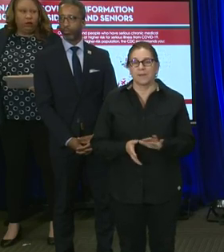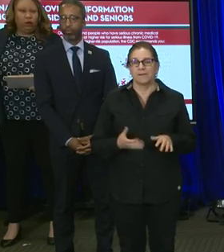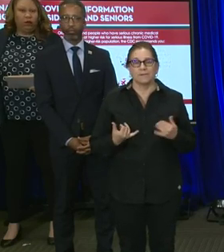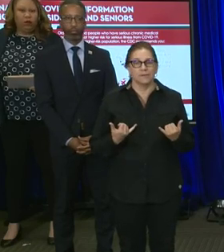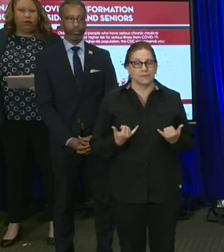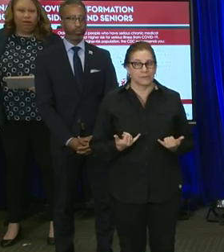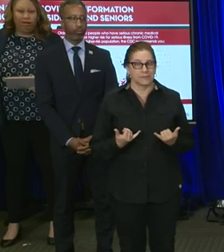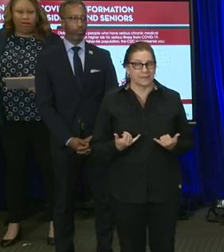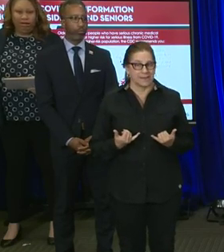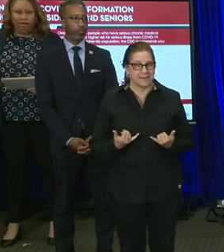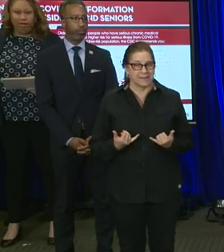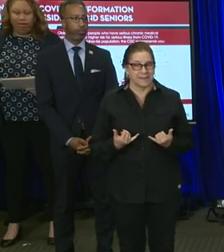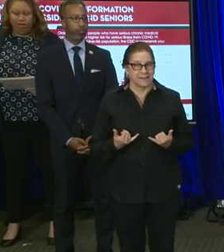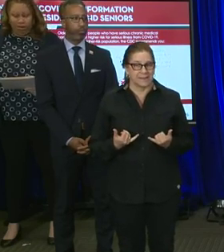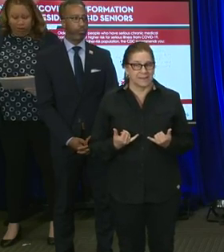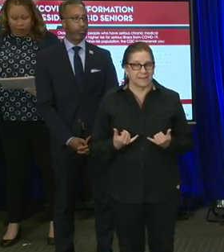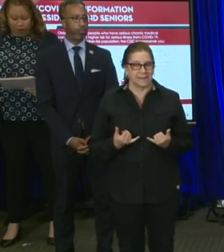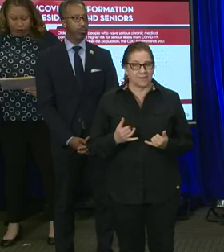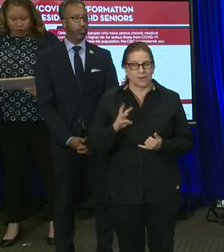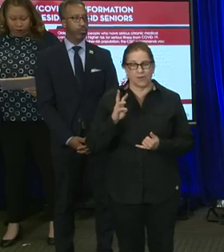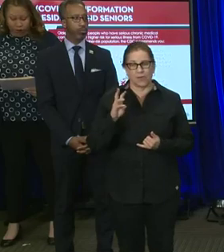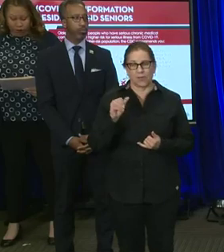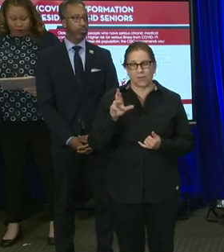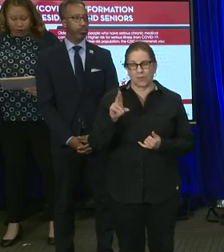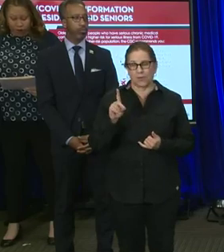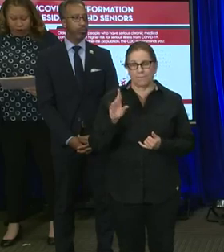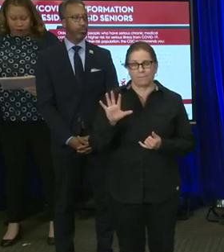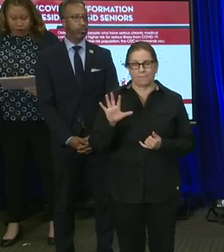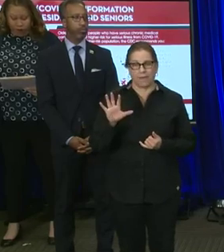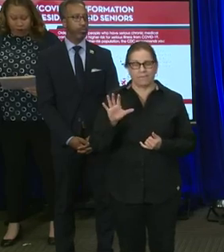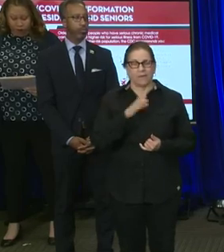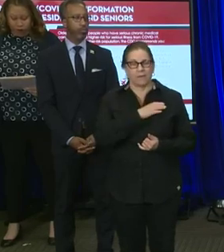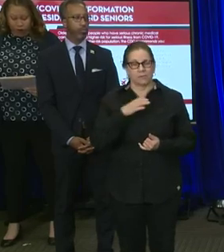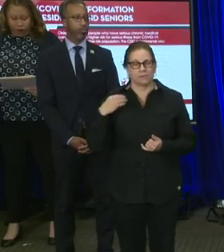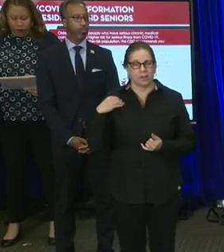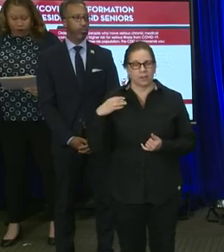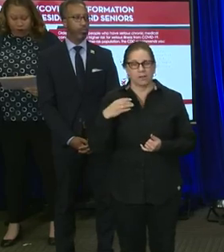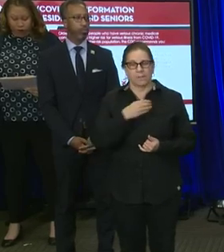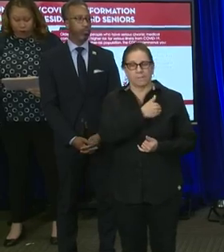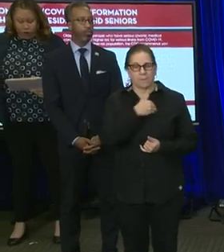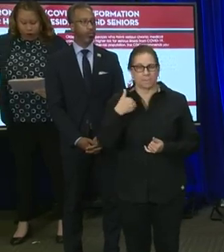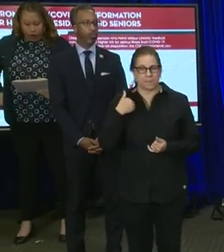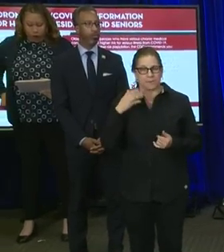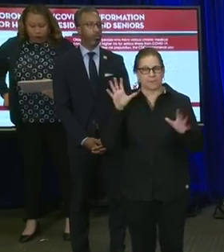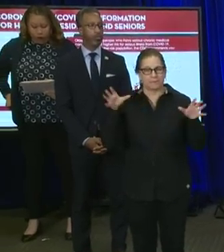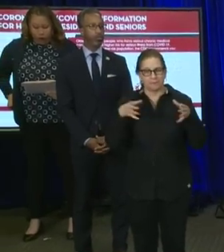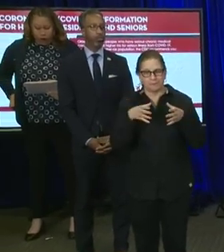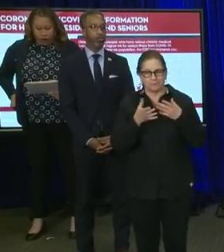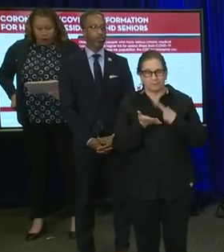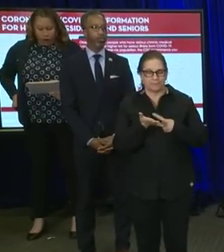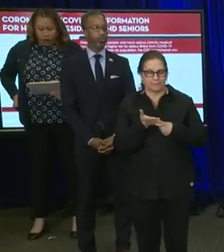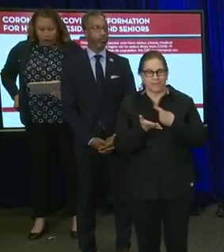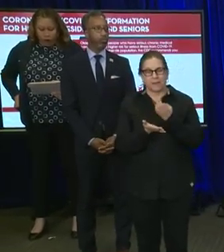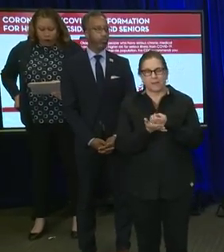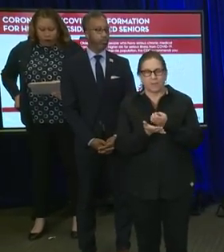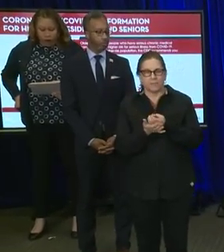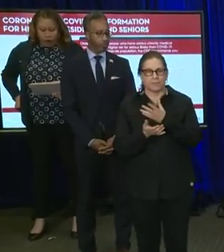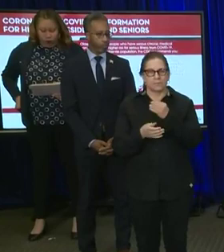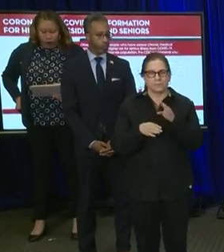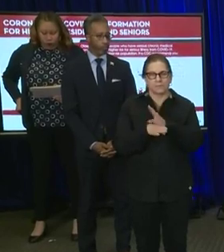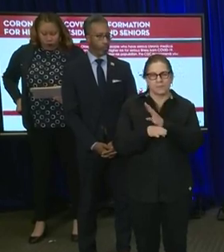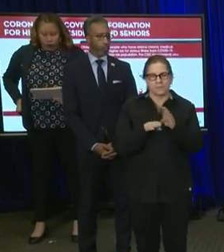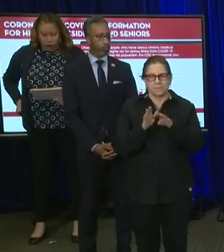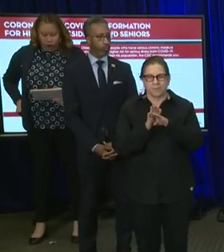5 Councilmember and Chairman for the Committee on Economic Development and Business, Kenya McDuffie. Councilmember, thank you for being here and for your